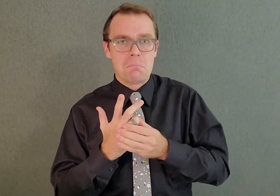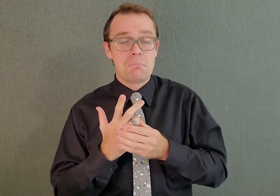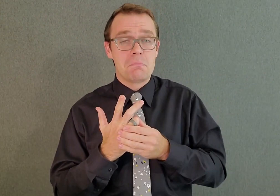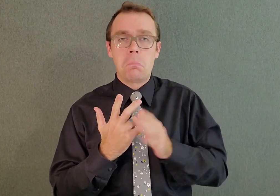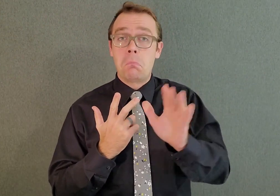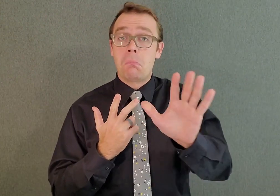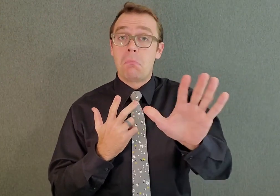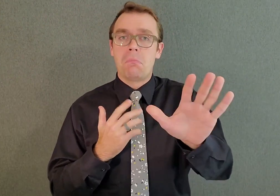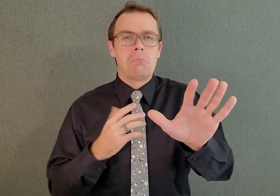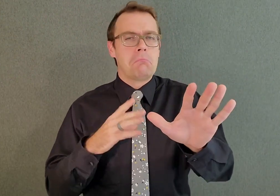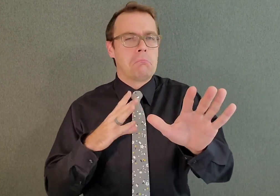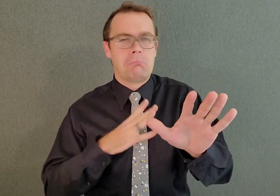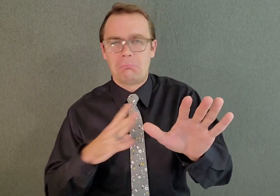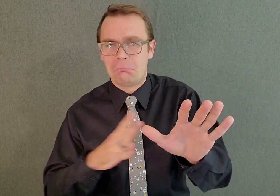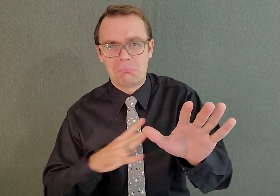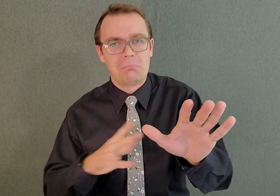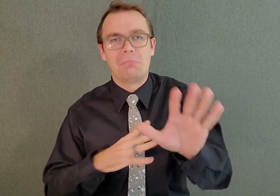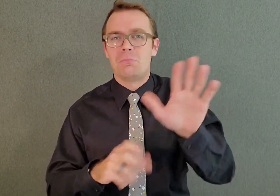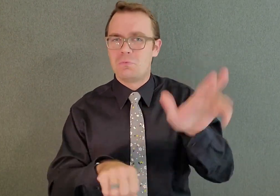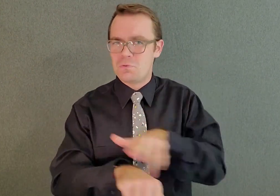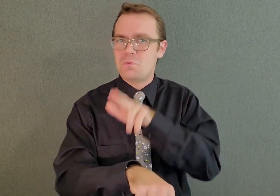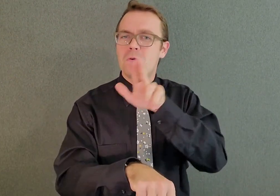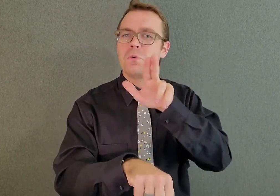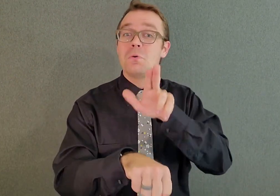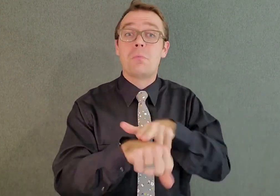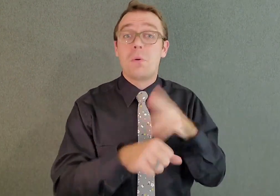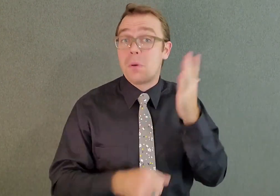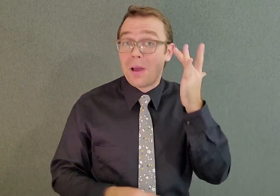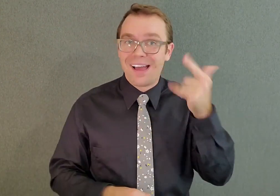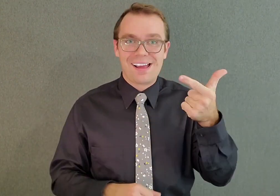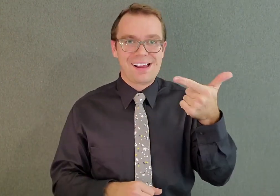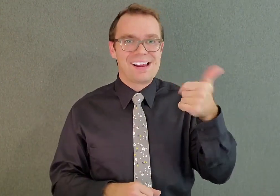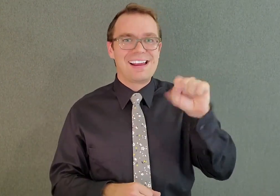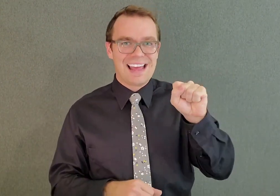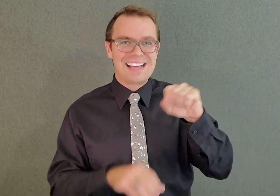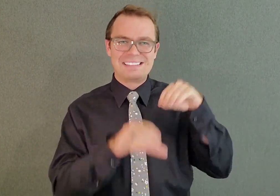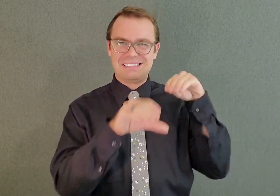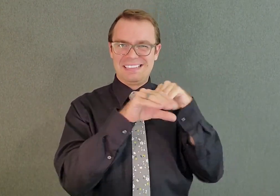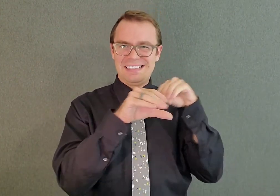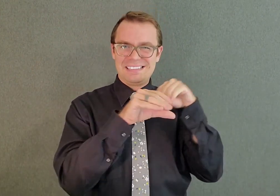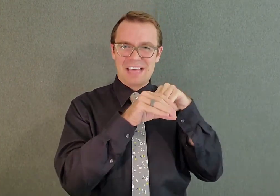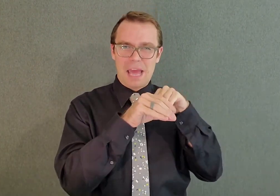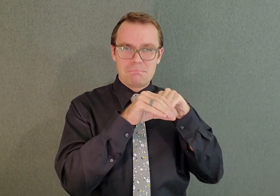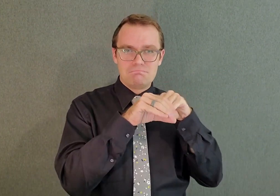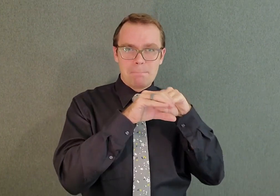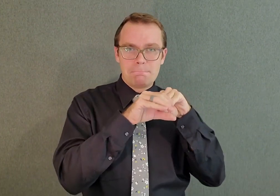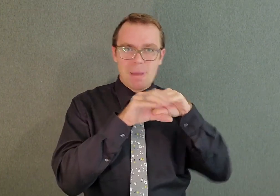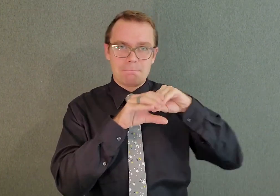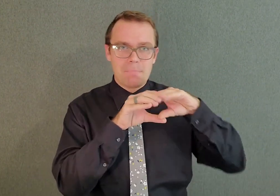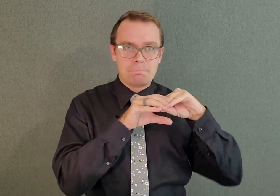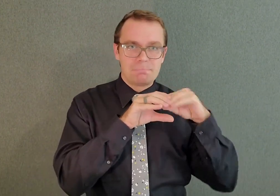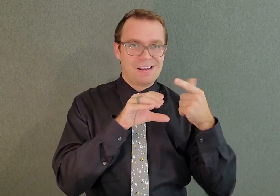your knuckles. But not to worry, this sound is what you hear when there's an exchange of gases within the joint